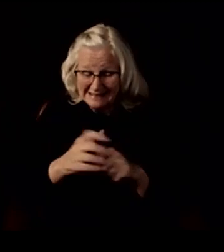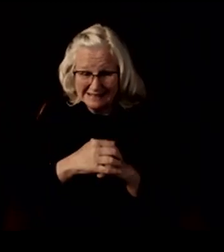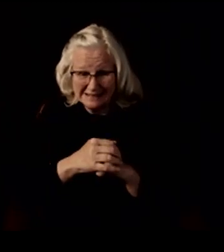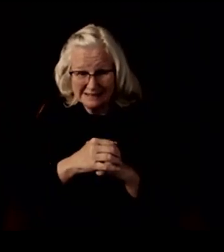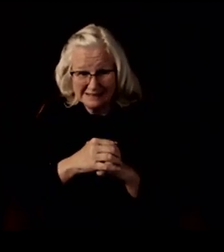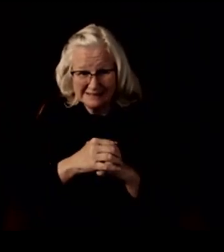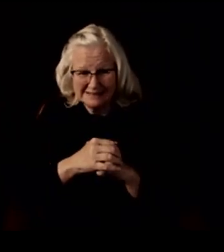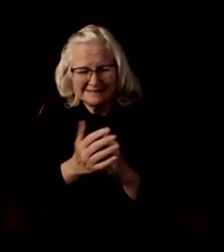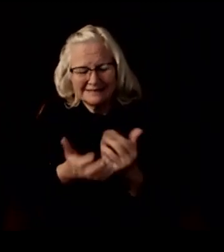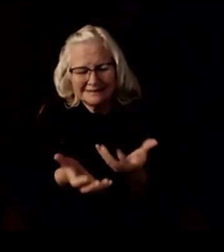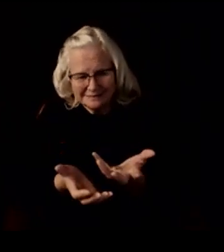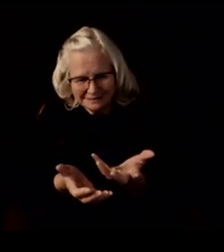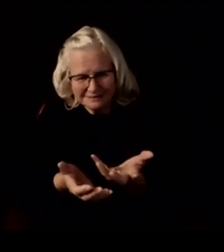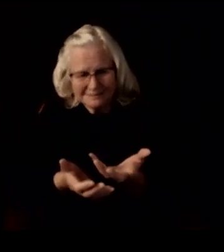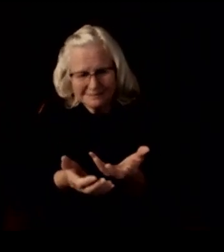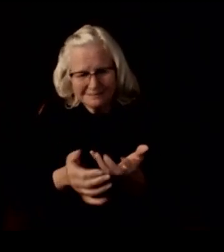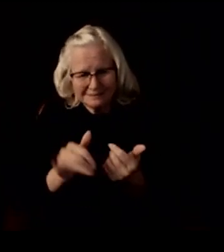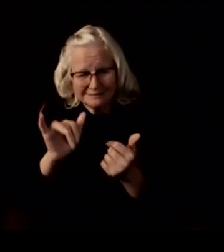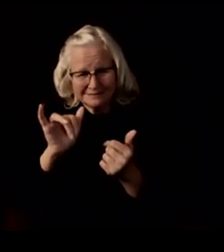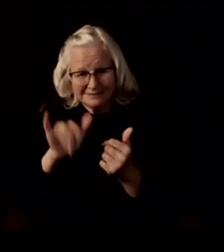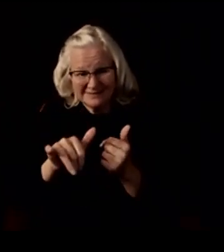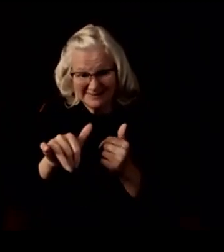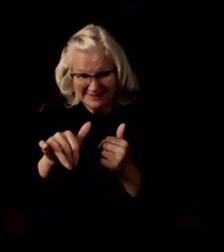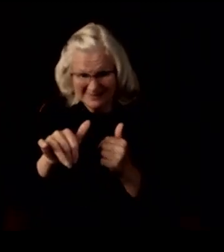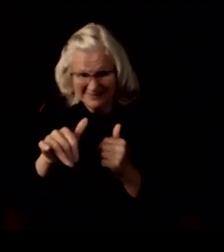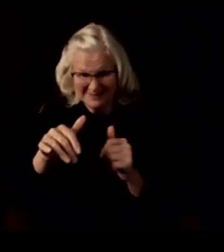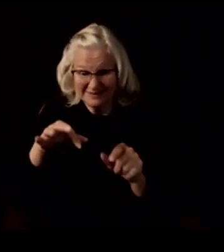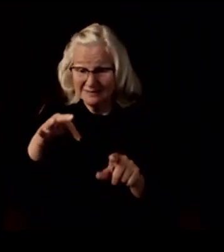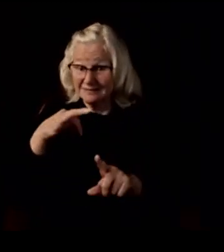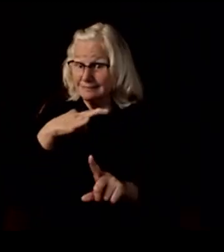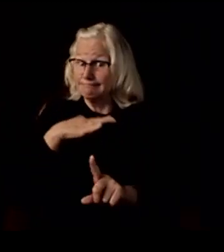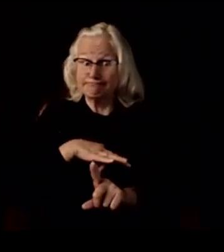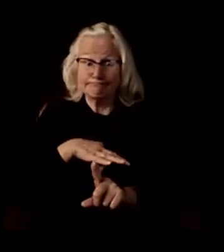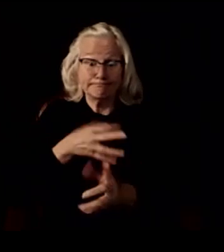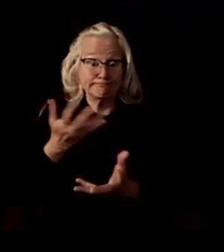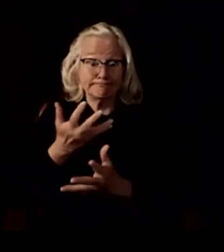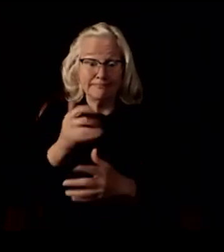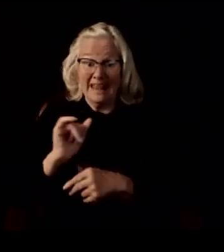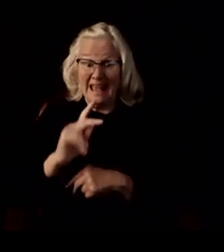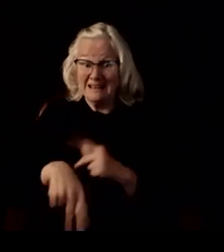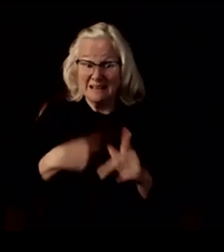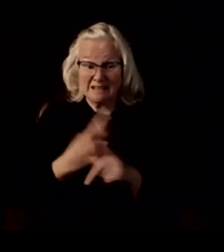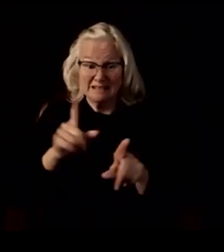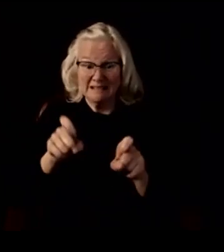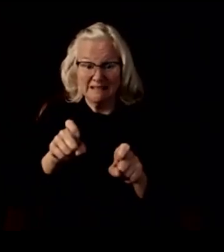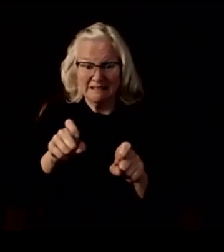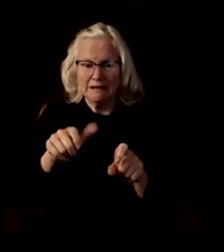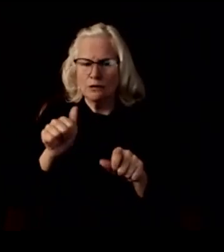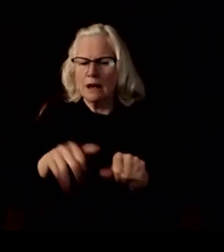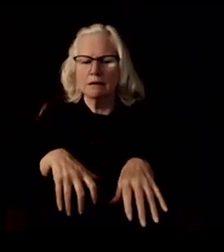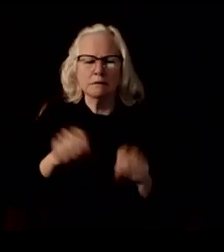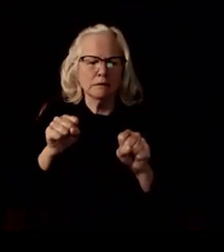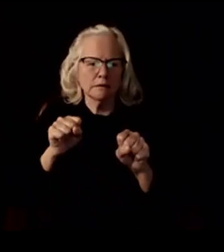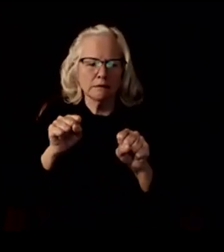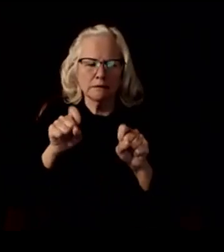is beneficial is that it's those type of tests are able to be done in a point of care setting. So in